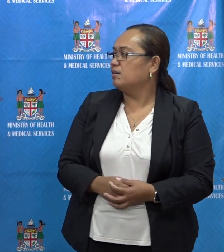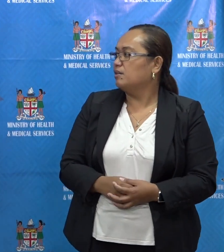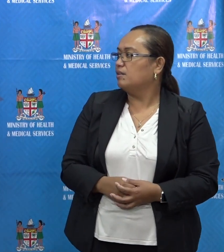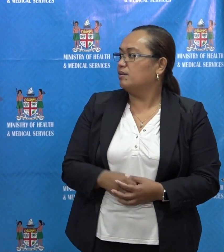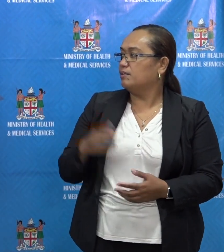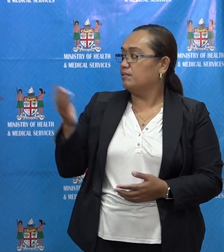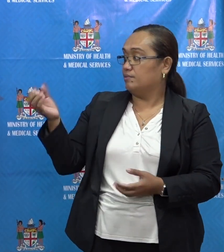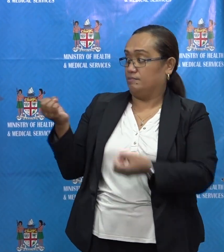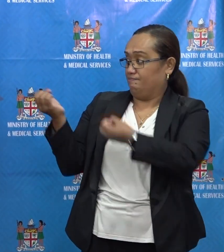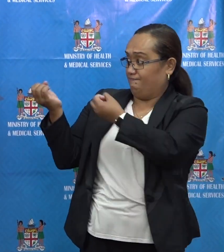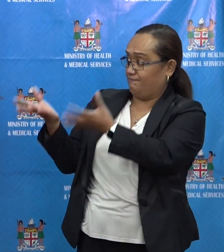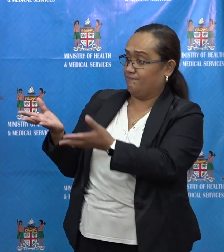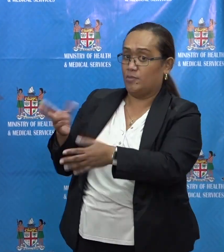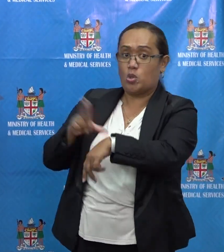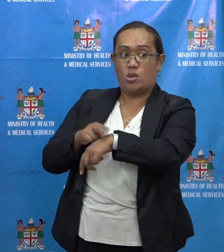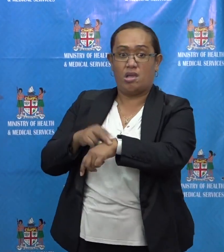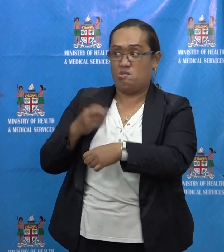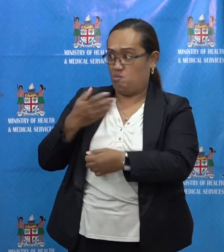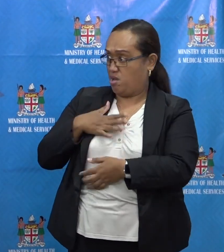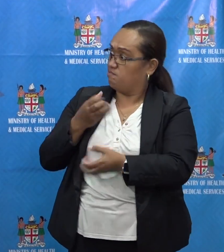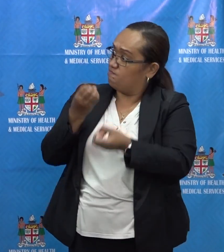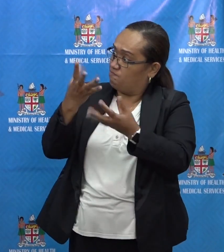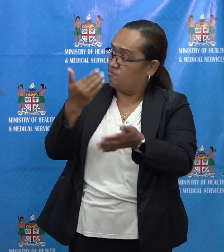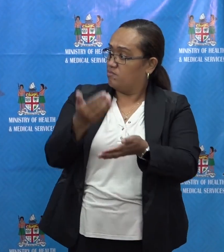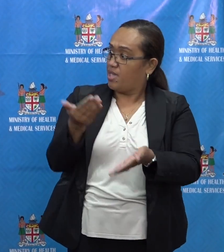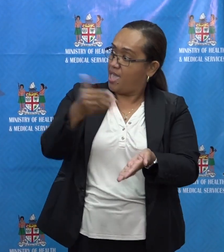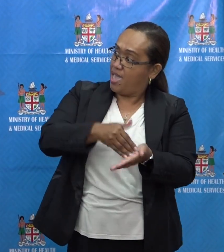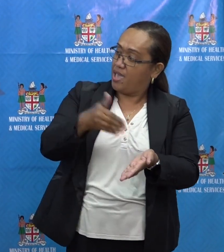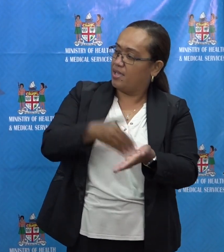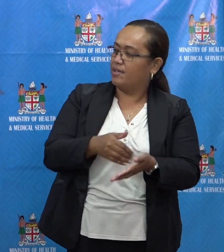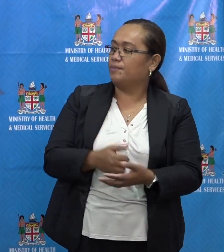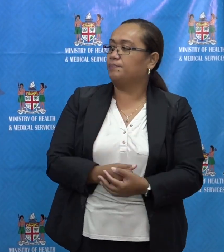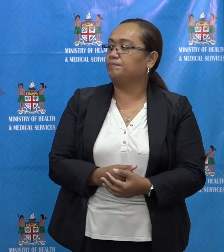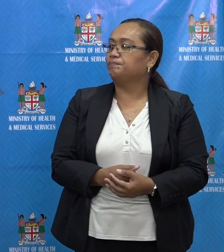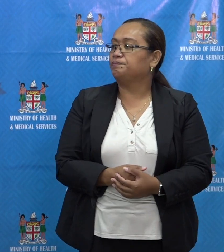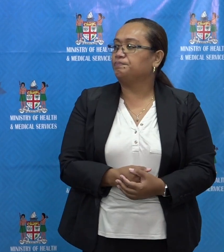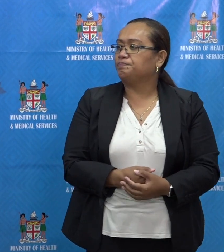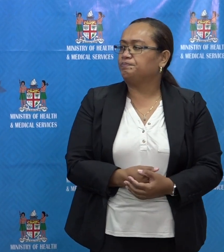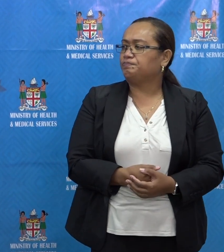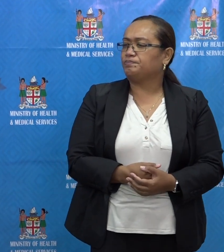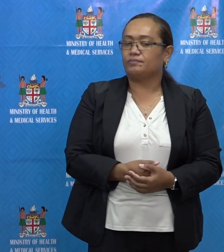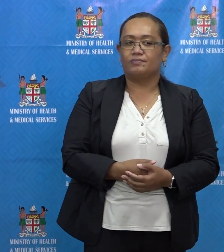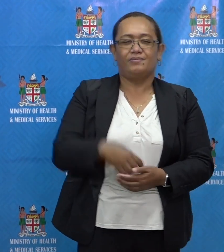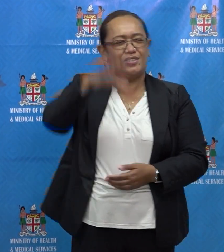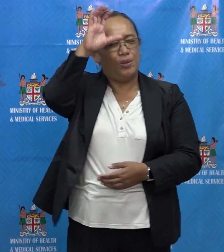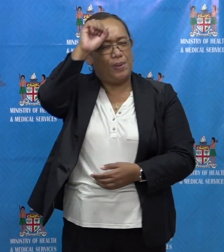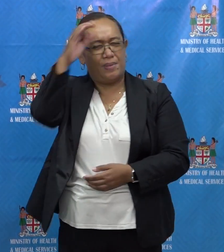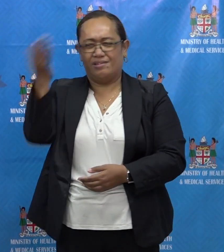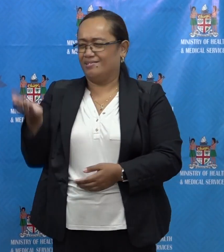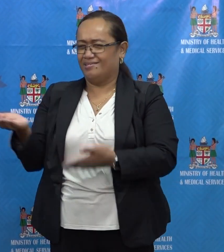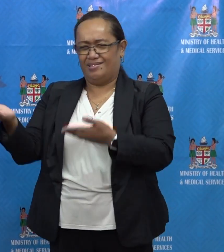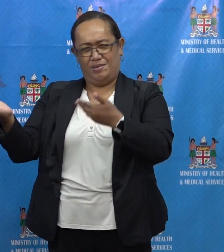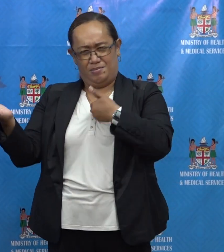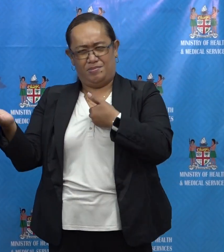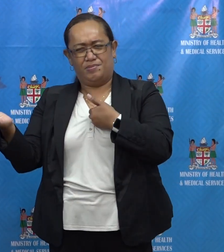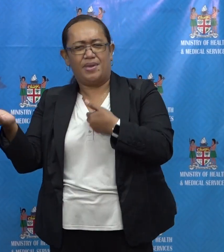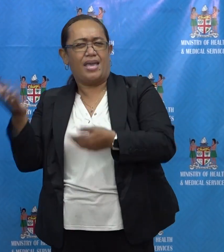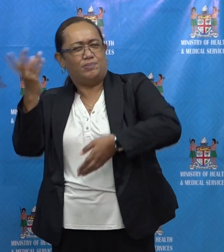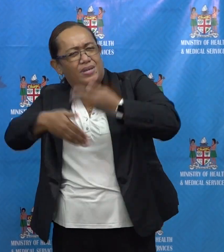want to add. I think I'll just add to that. You've heard me mention in the last 2 days